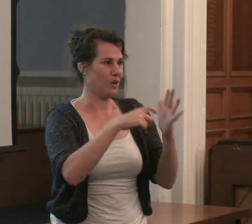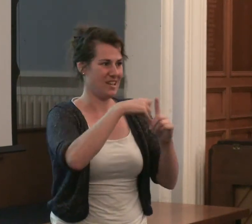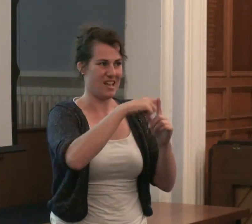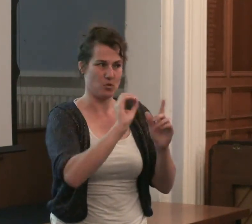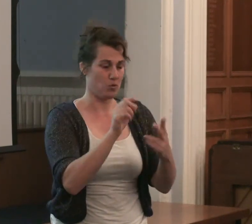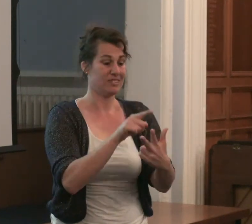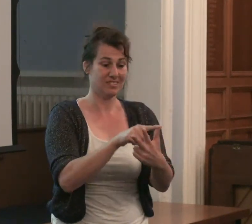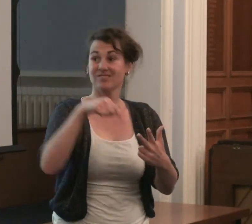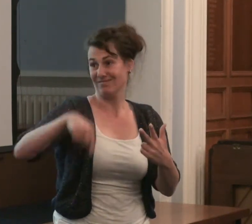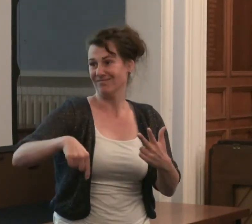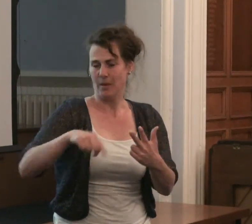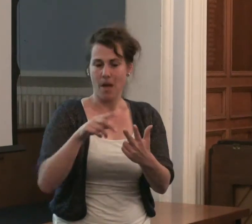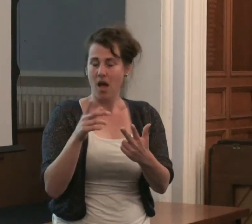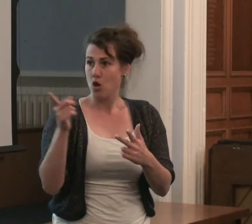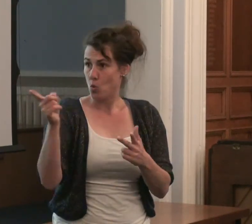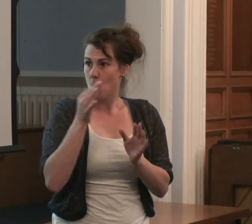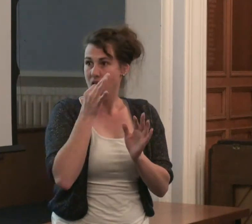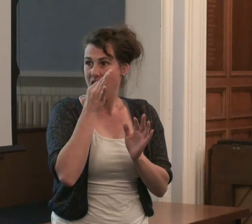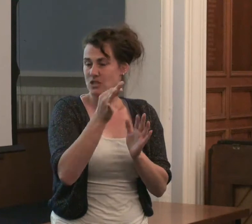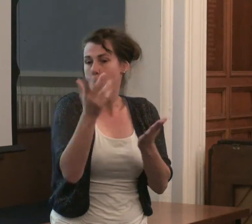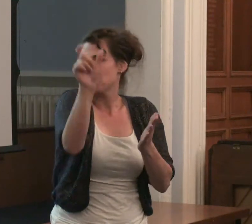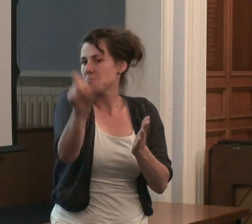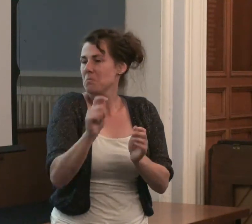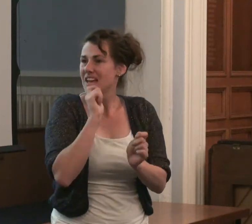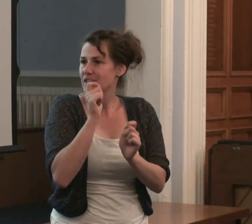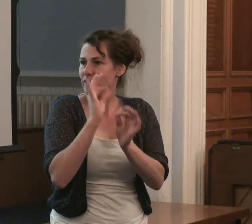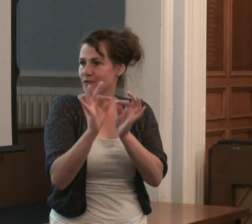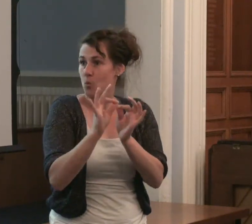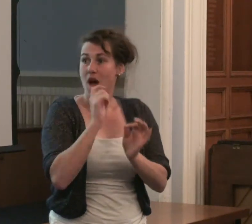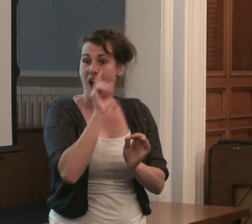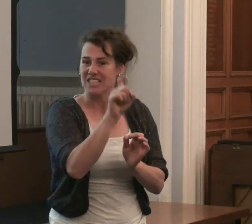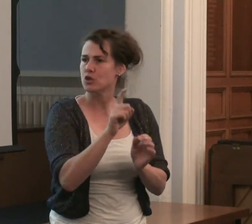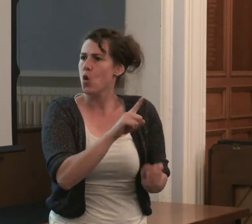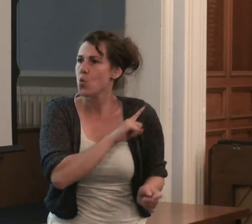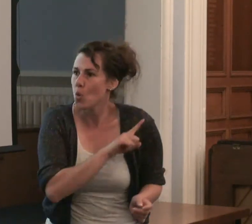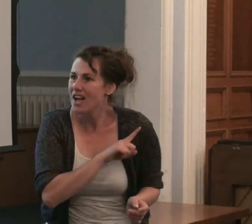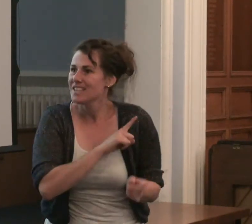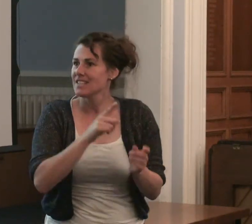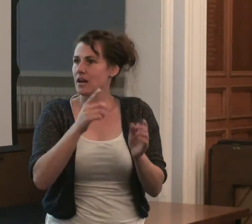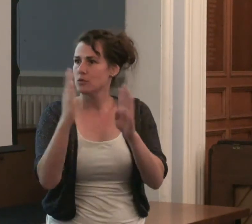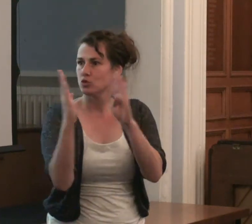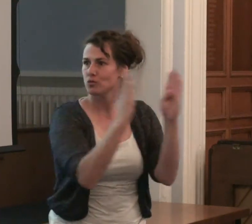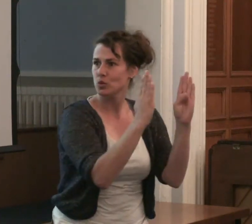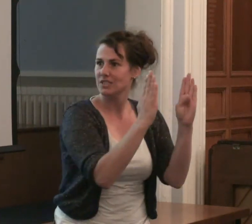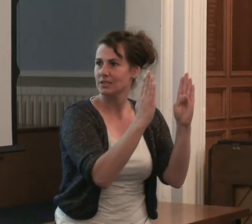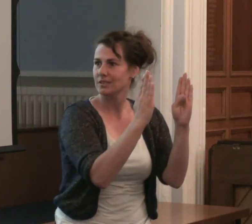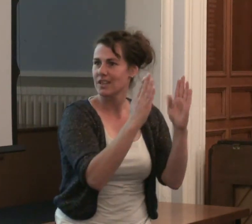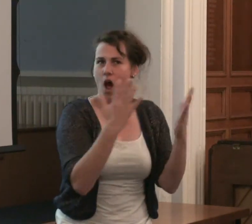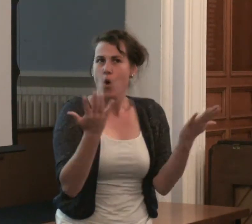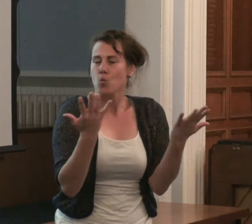stimuli. You mentioned the difference between people from the UK and those who are not from the UK. So I'm interested in whether